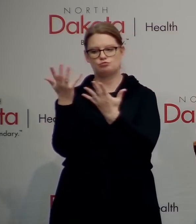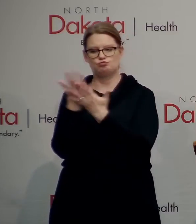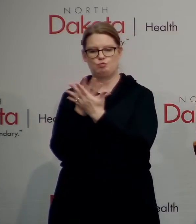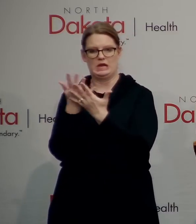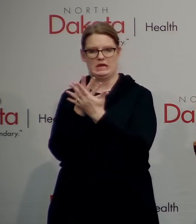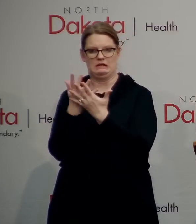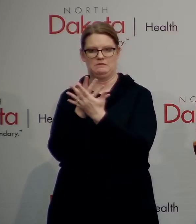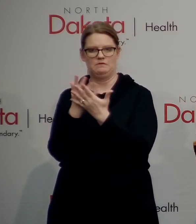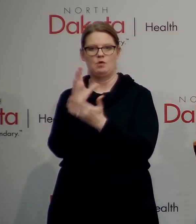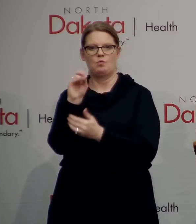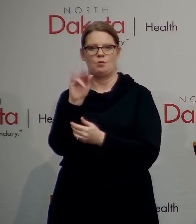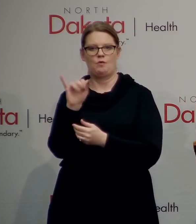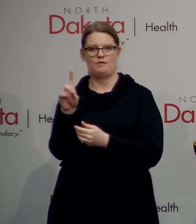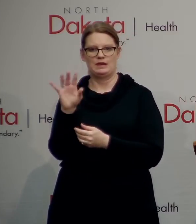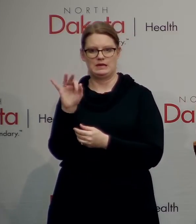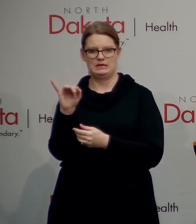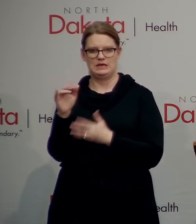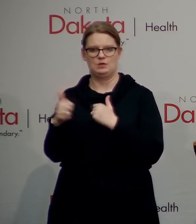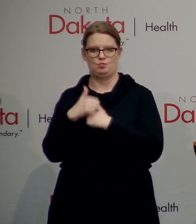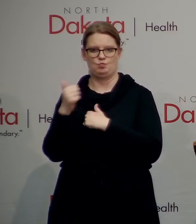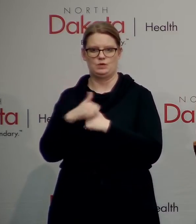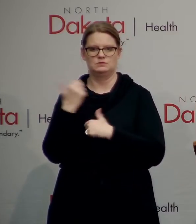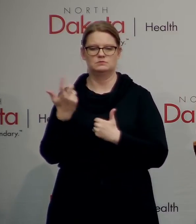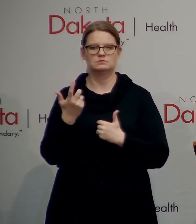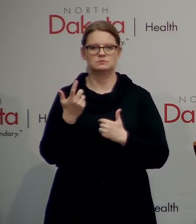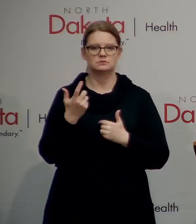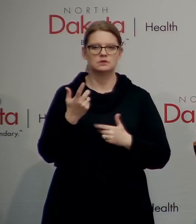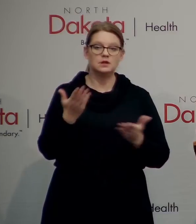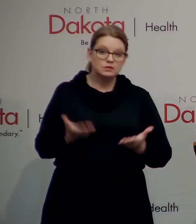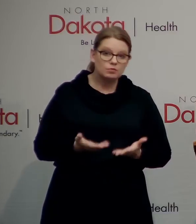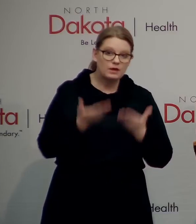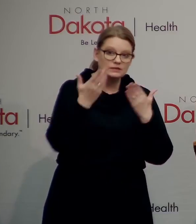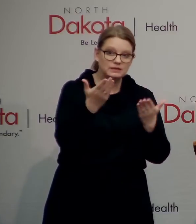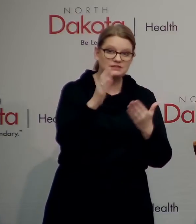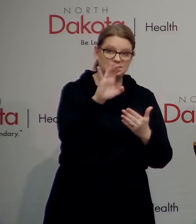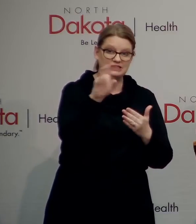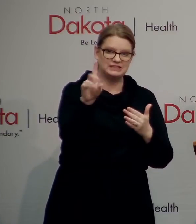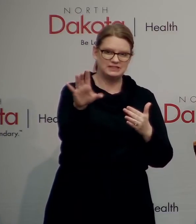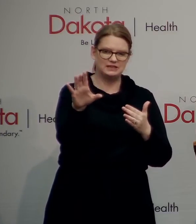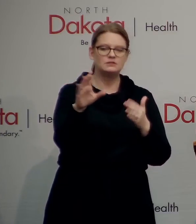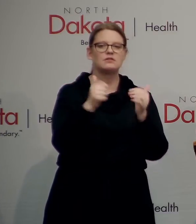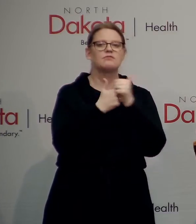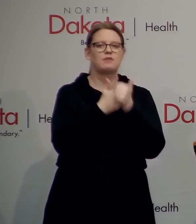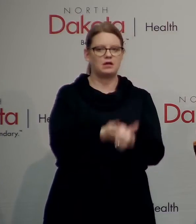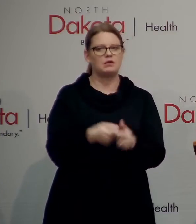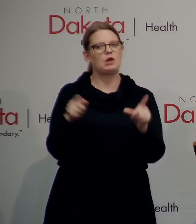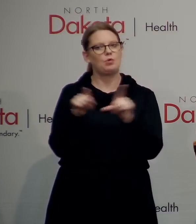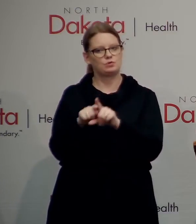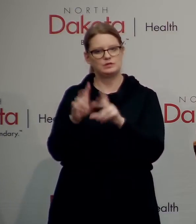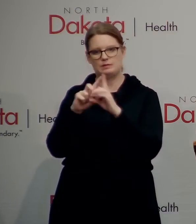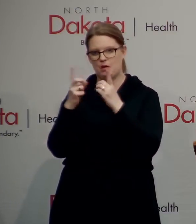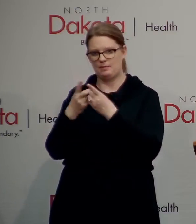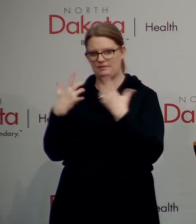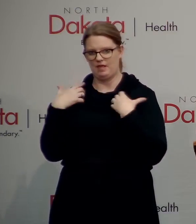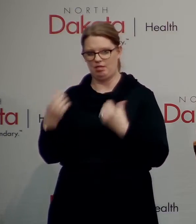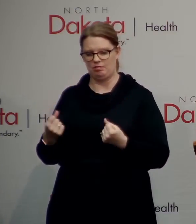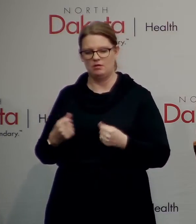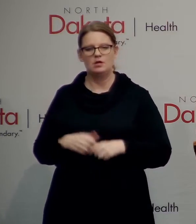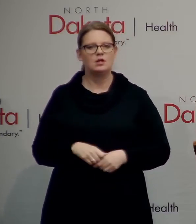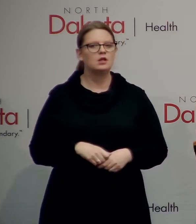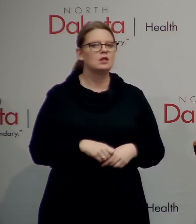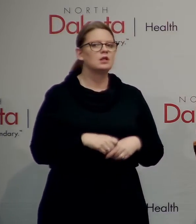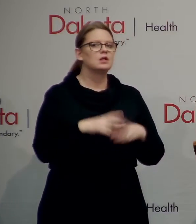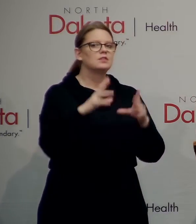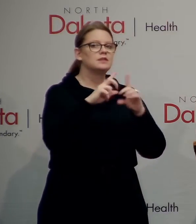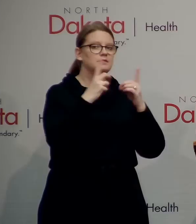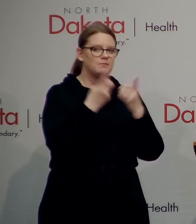COVID-19 illness risk. They are monitoring and following the recommendations of the CDC and the Department of Health. The department is also